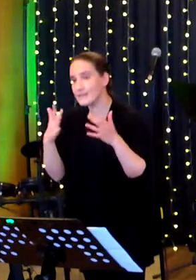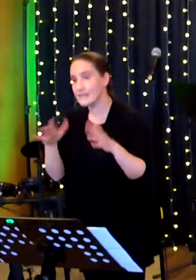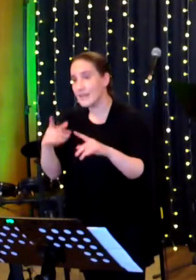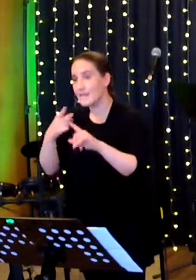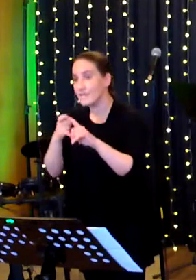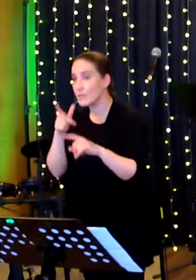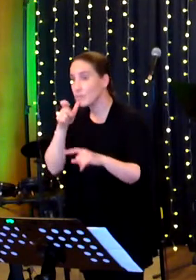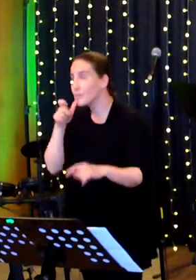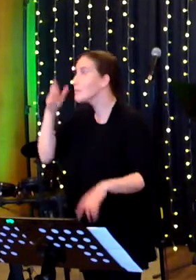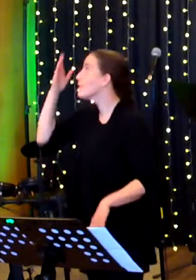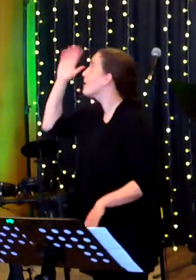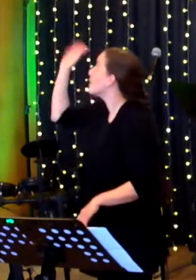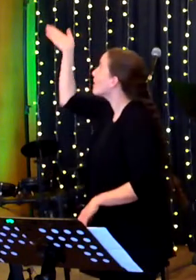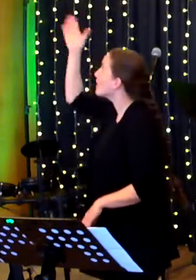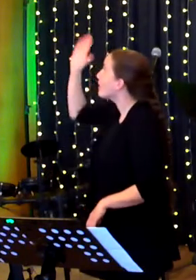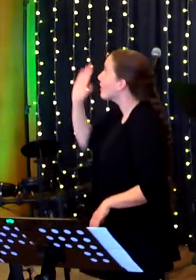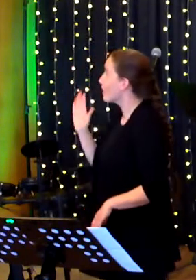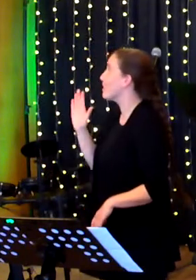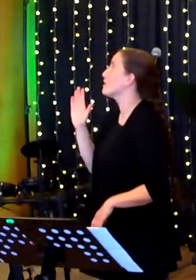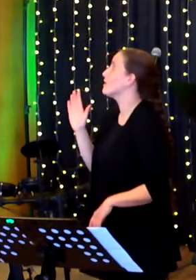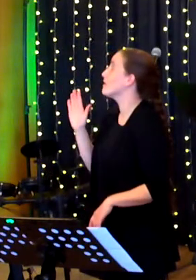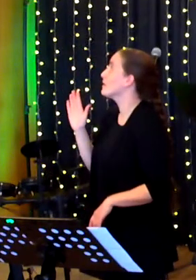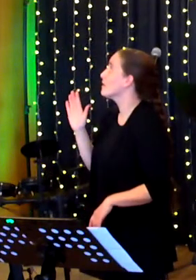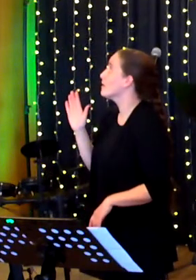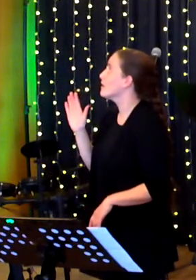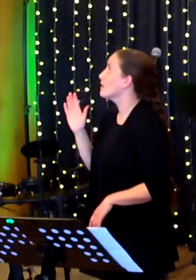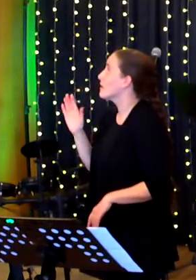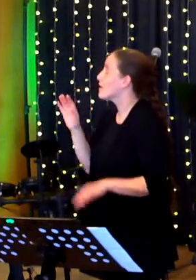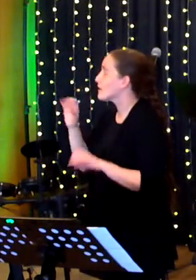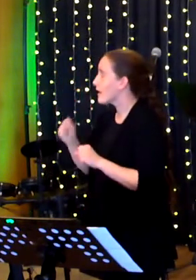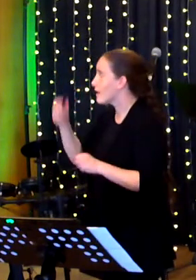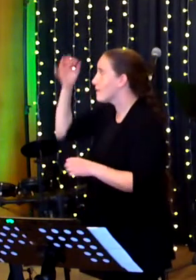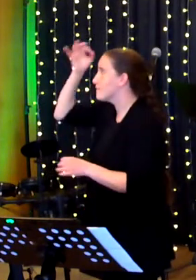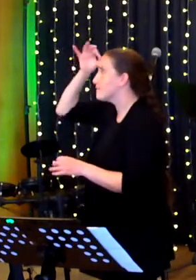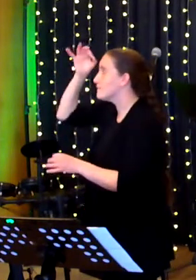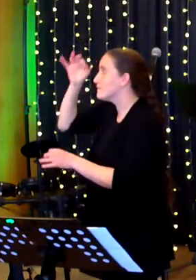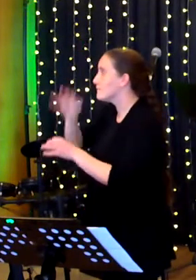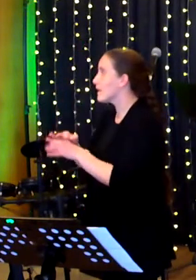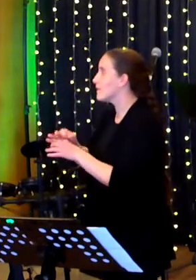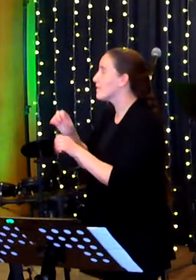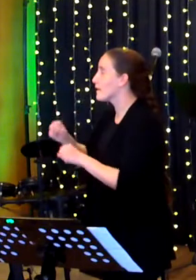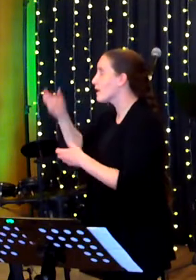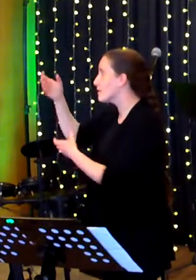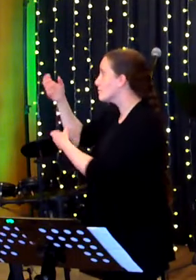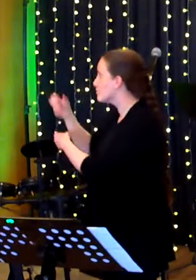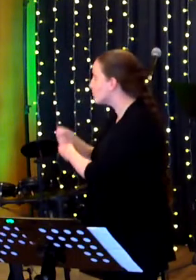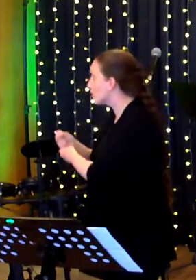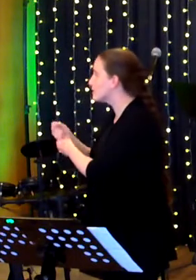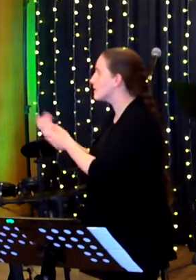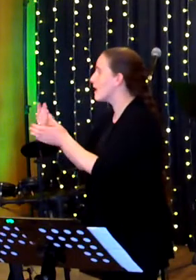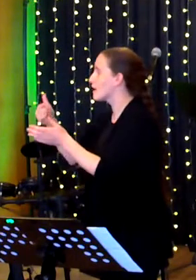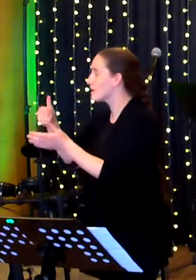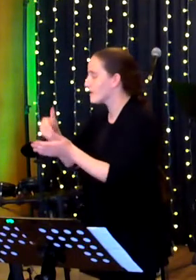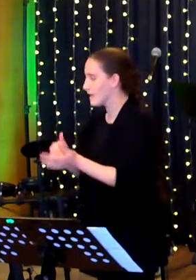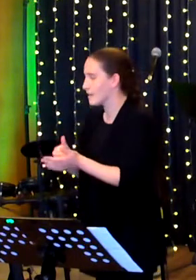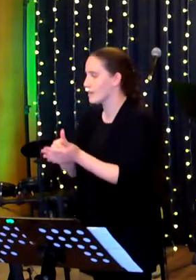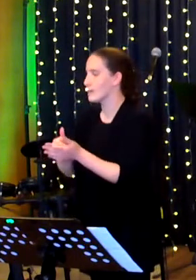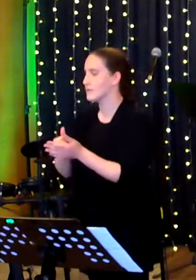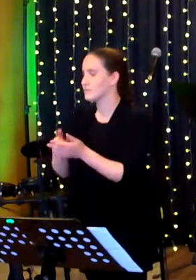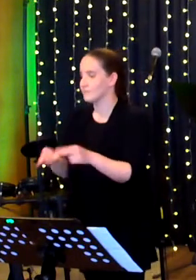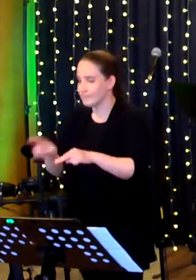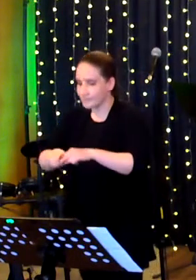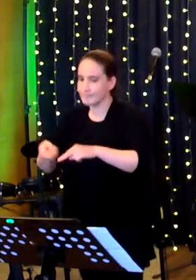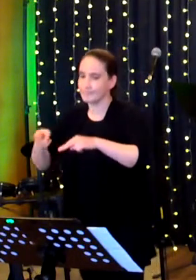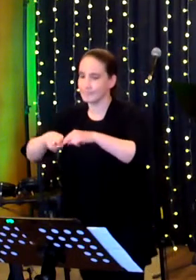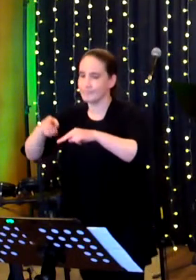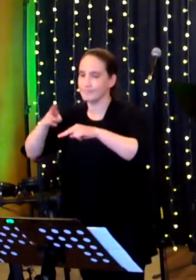your faith is restored. One touch, and you're believing for that thing that God, that you stopped believing on years ago,